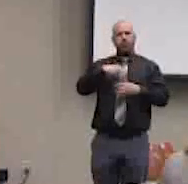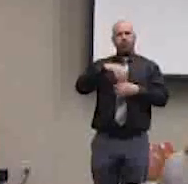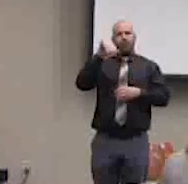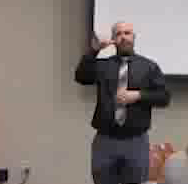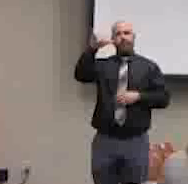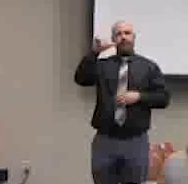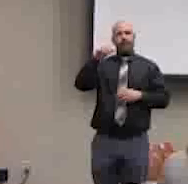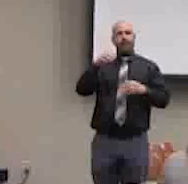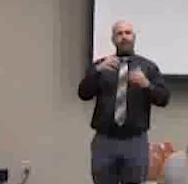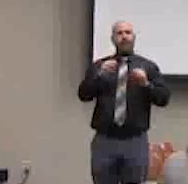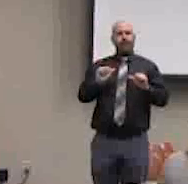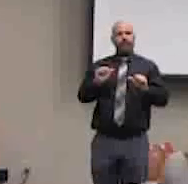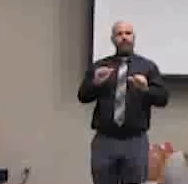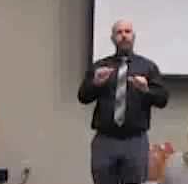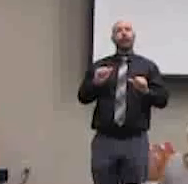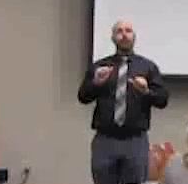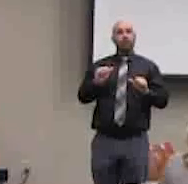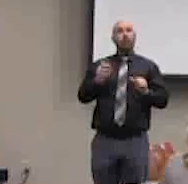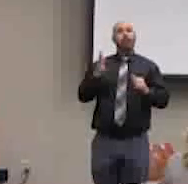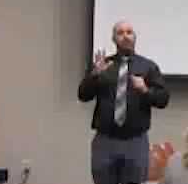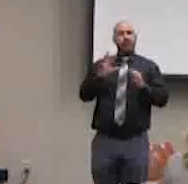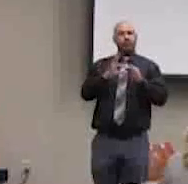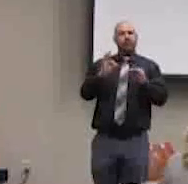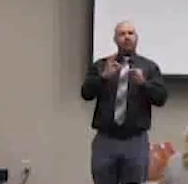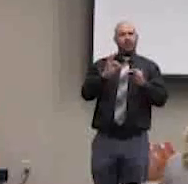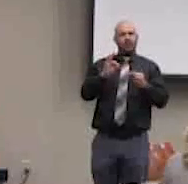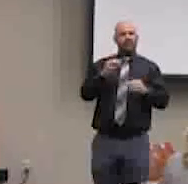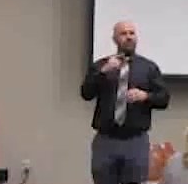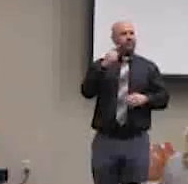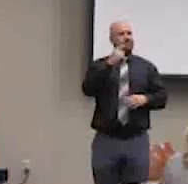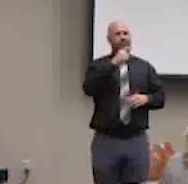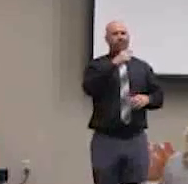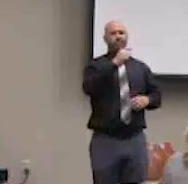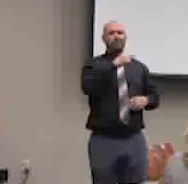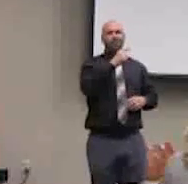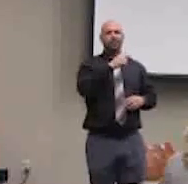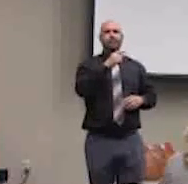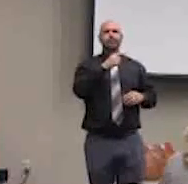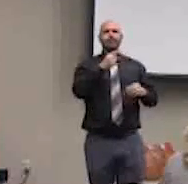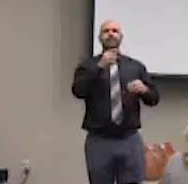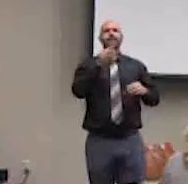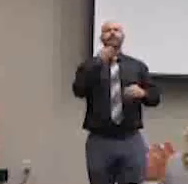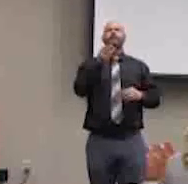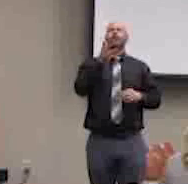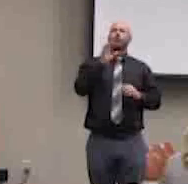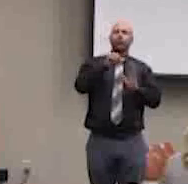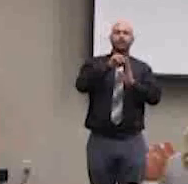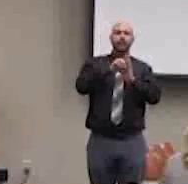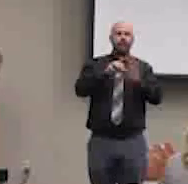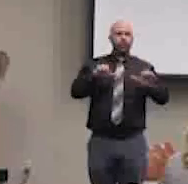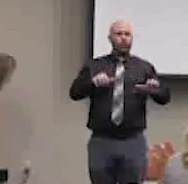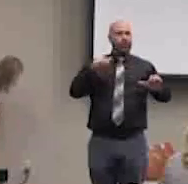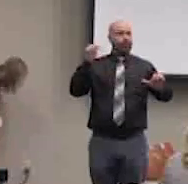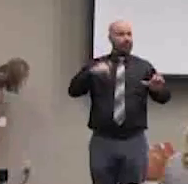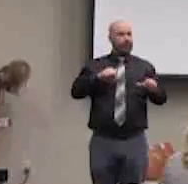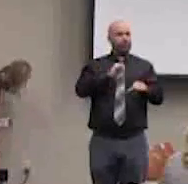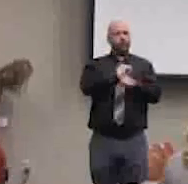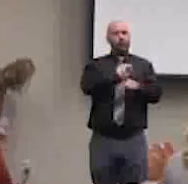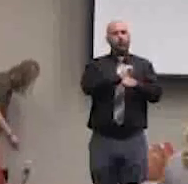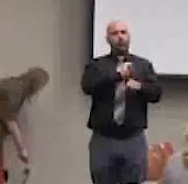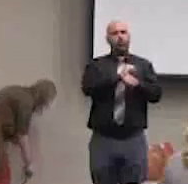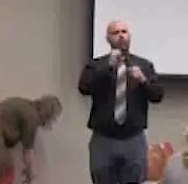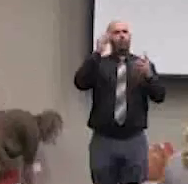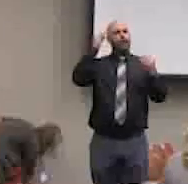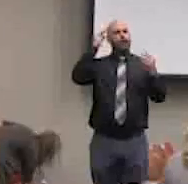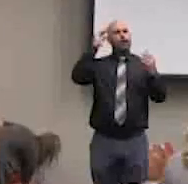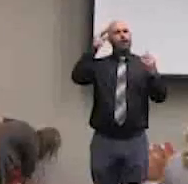a couple of times, this work resulted in a handful of states doing this work, thinking about considering learning from and